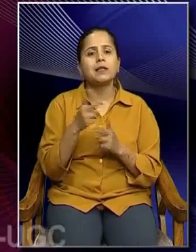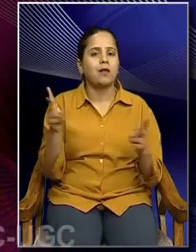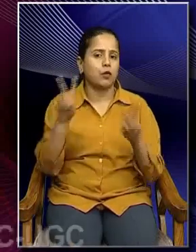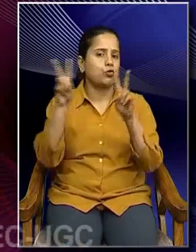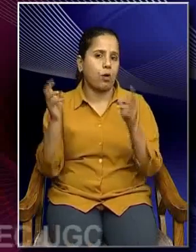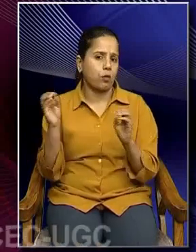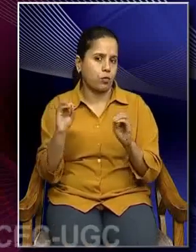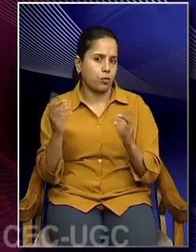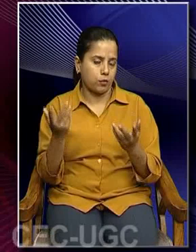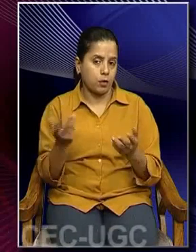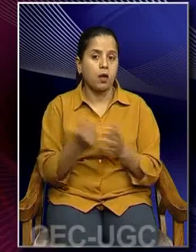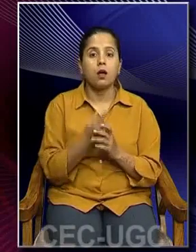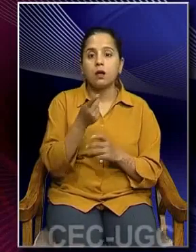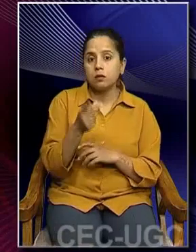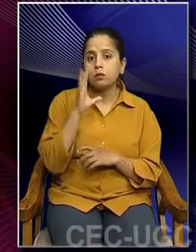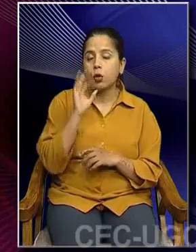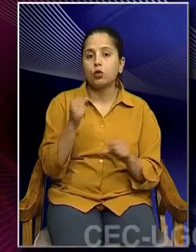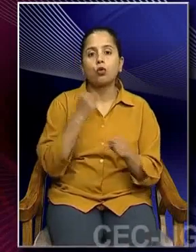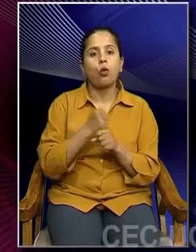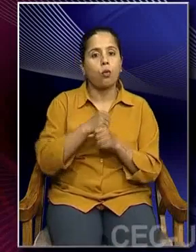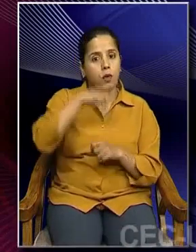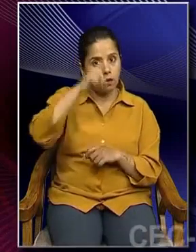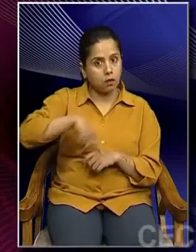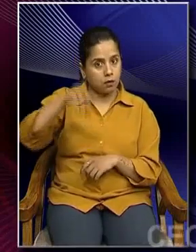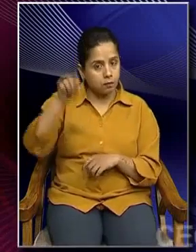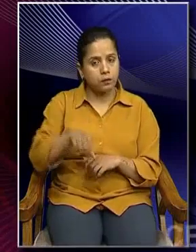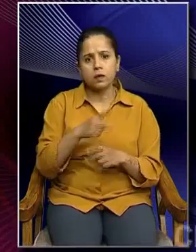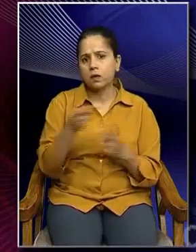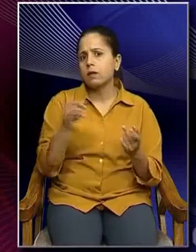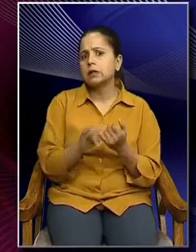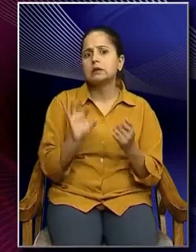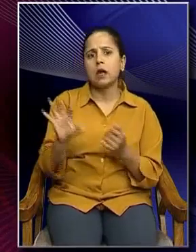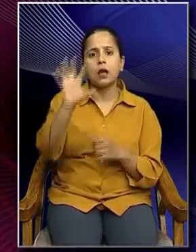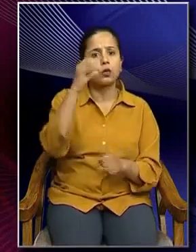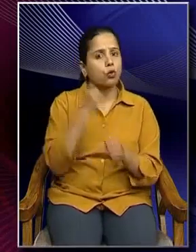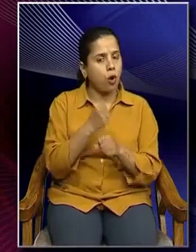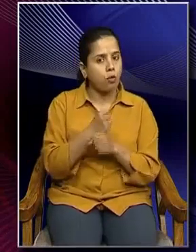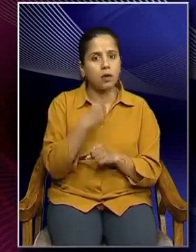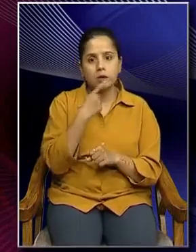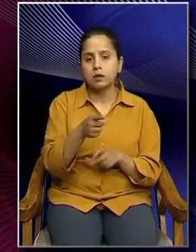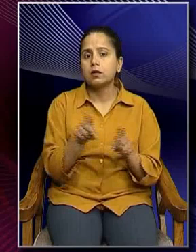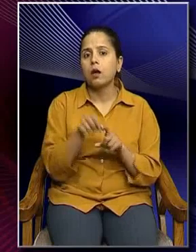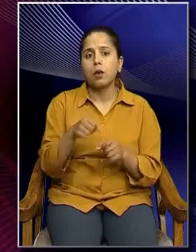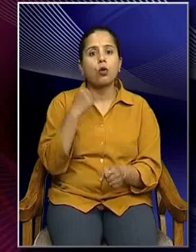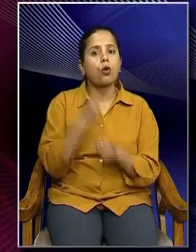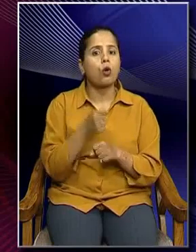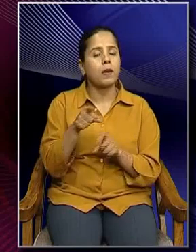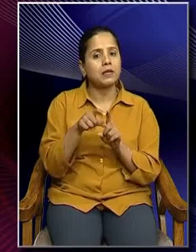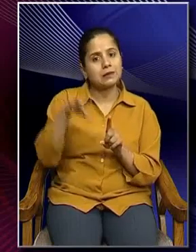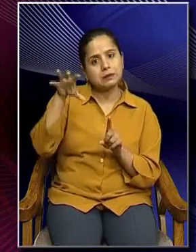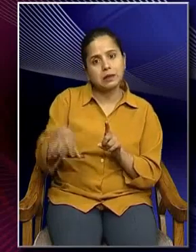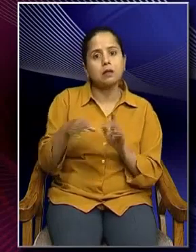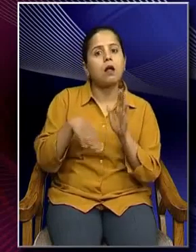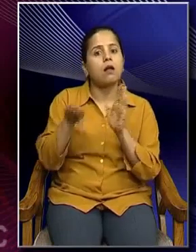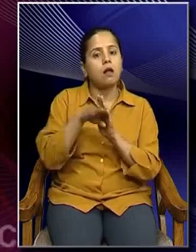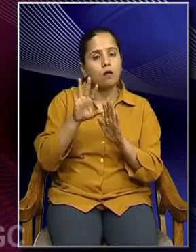contexts, and so therefore the government of India and various state governments, also government at the district level and